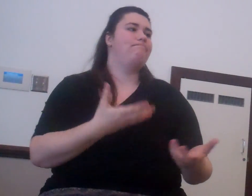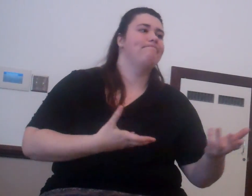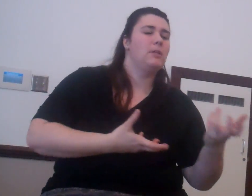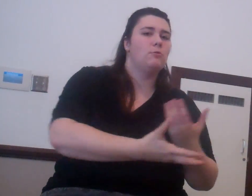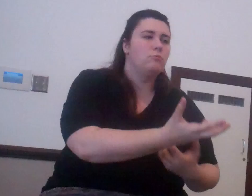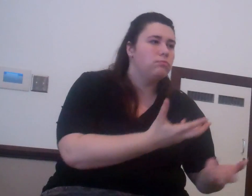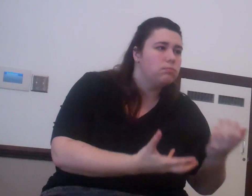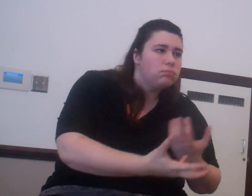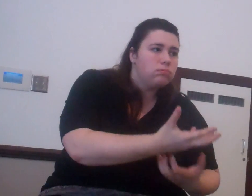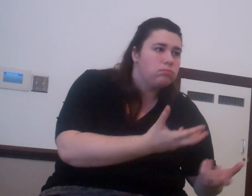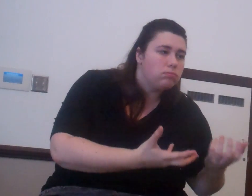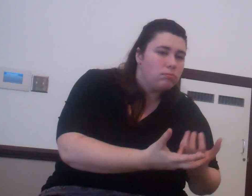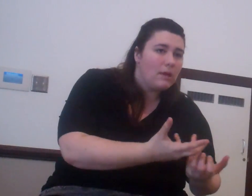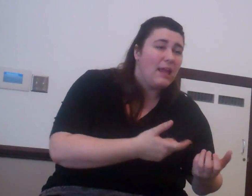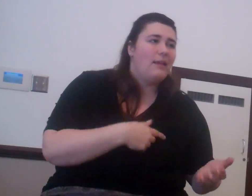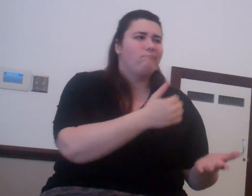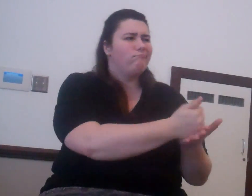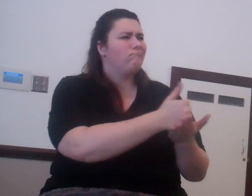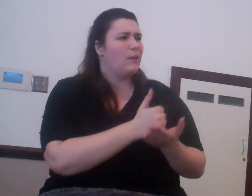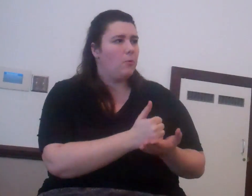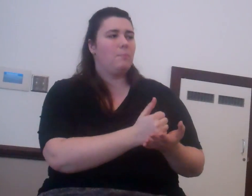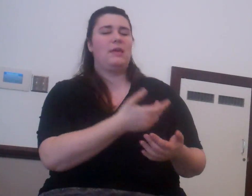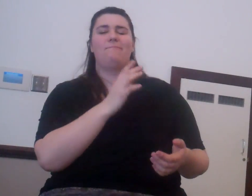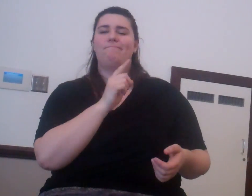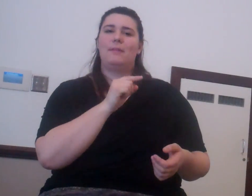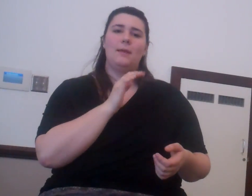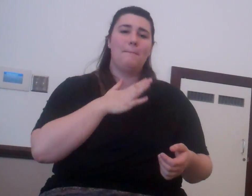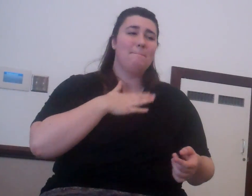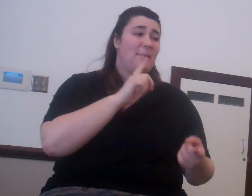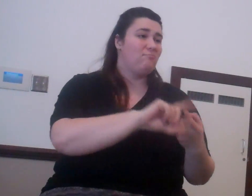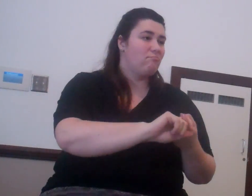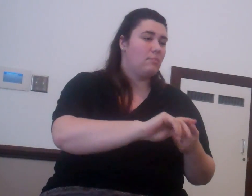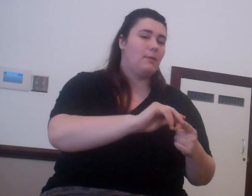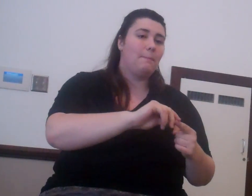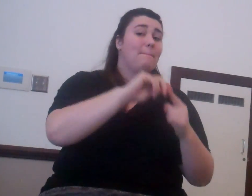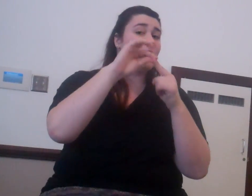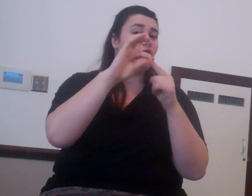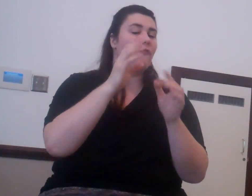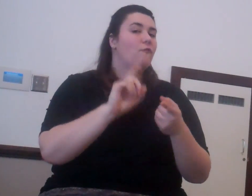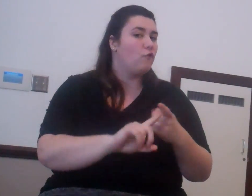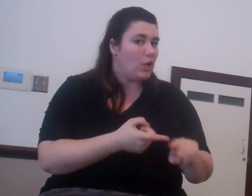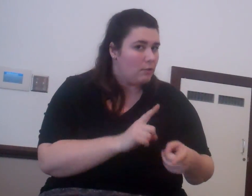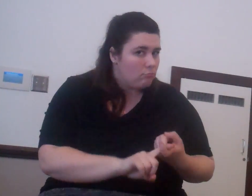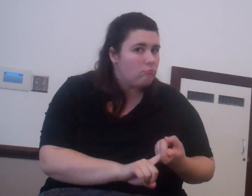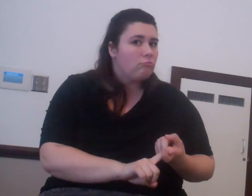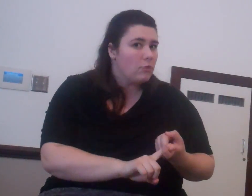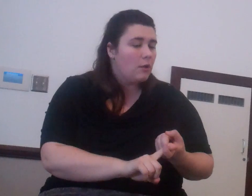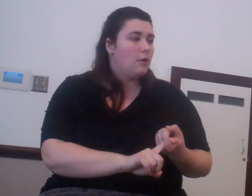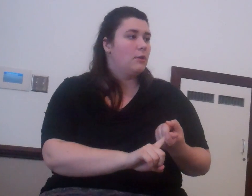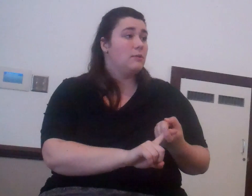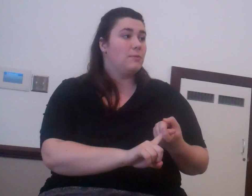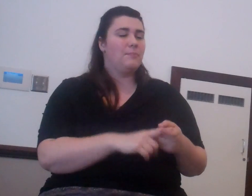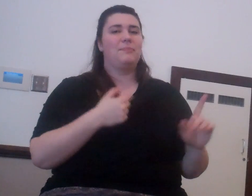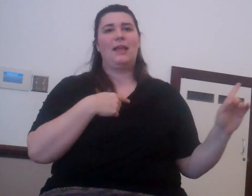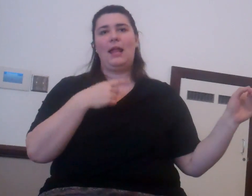friend. Okay, all right, yeah. I always joke that I think I have a literal work spouse because my husband works in this